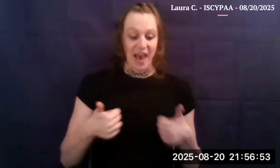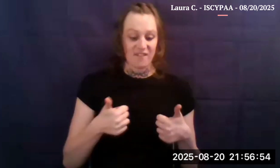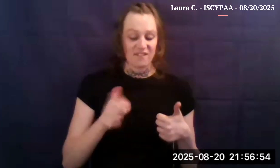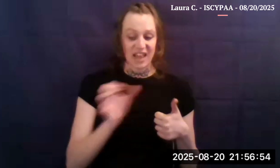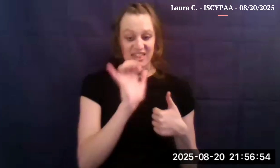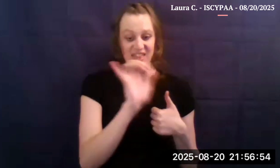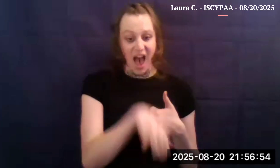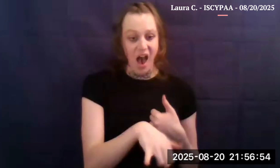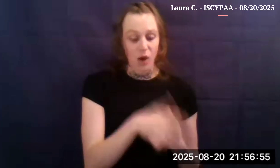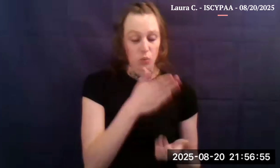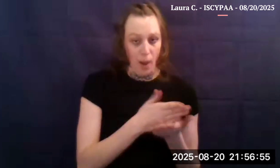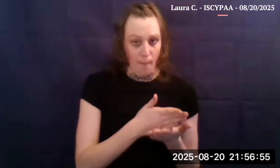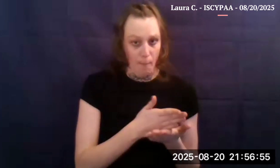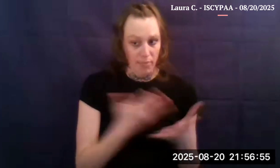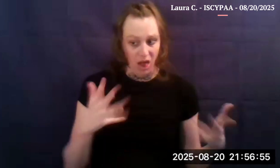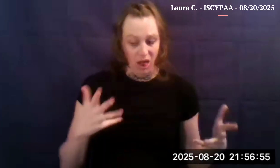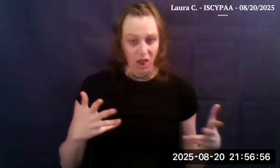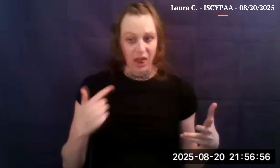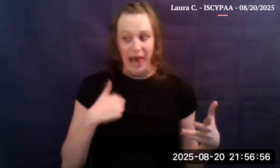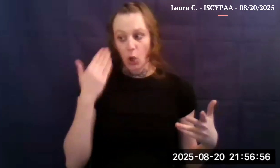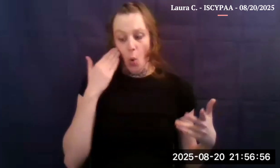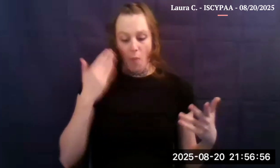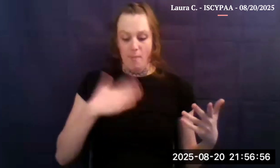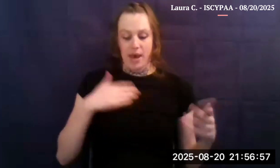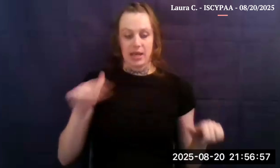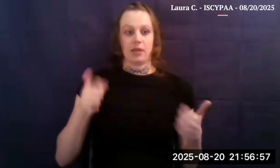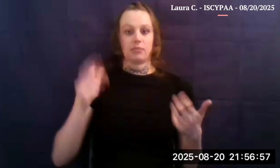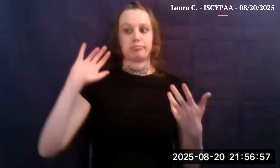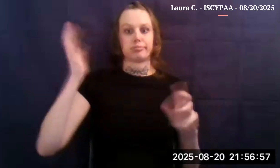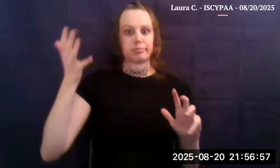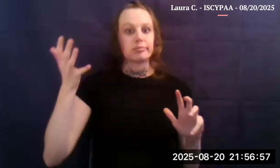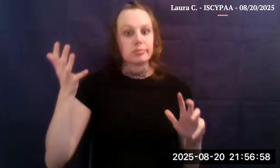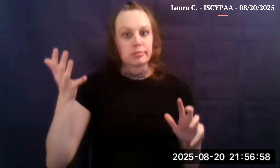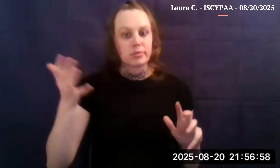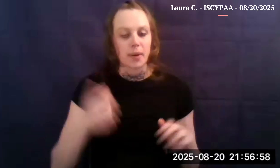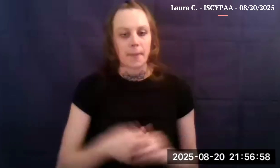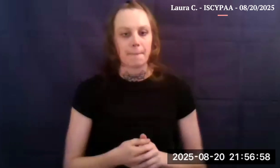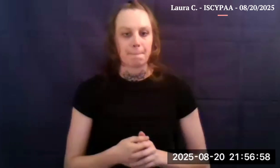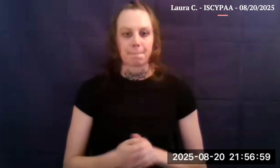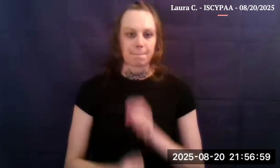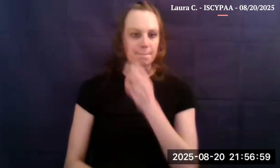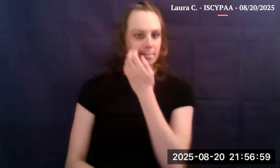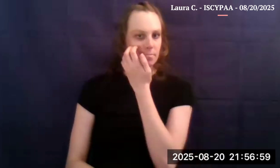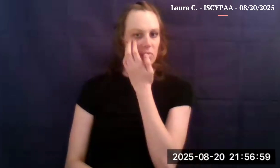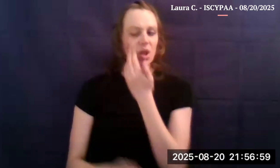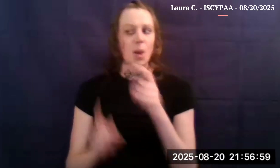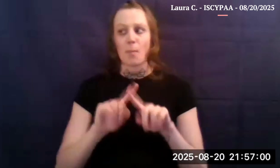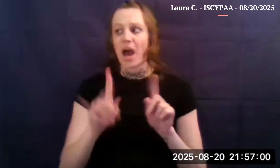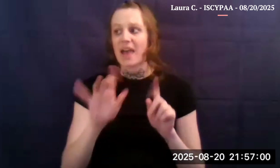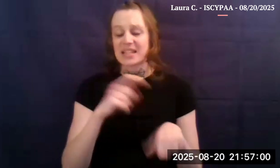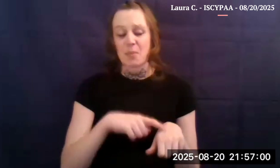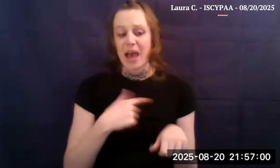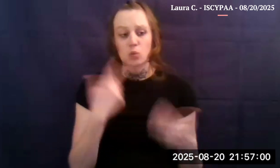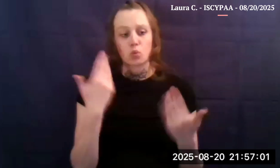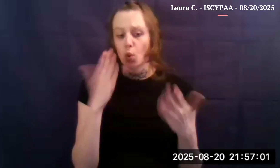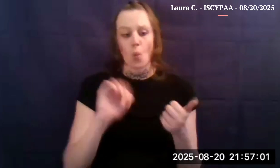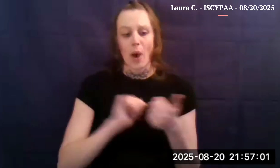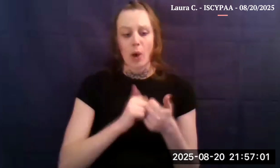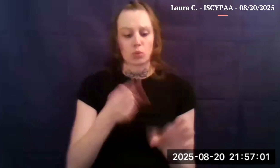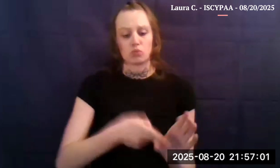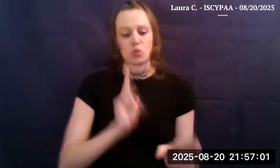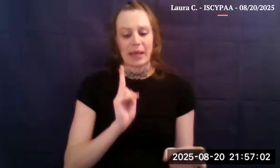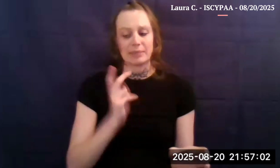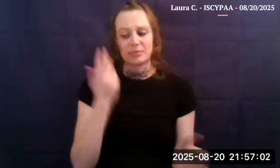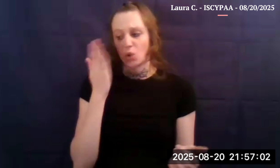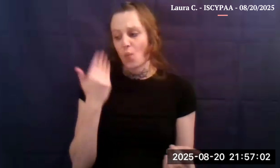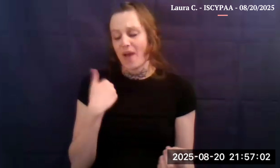that, my life was unmanageable. It was so unmanageable. But I didn't know how to quit it. I didn't know that there was a